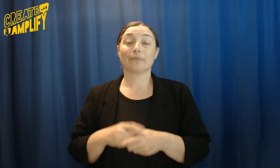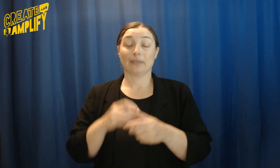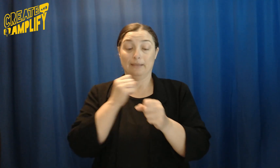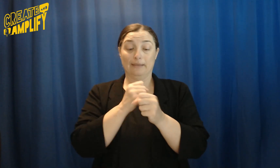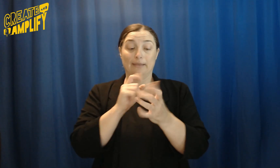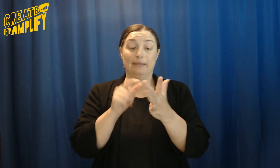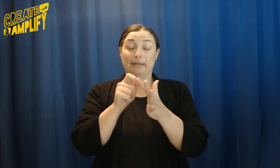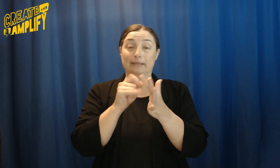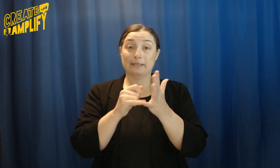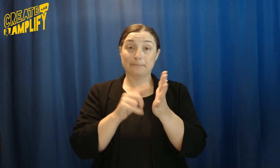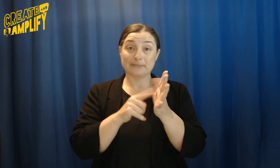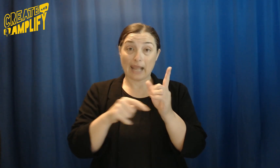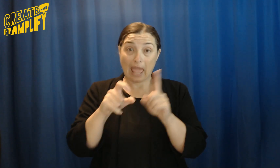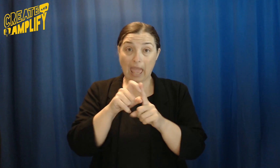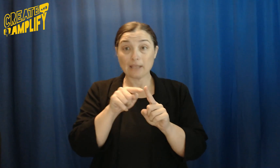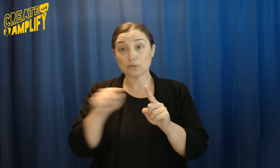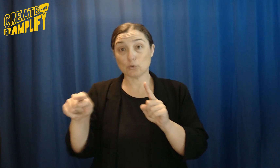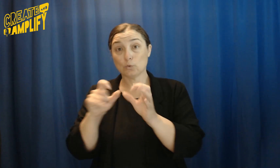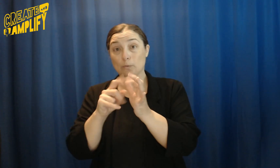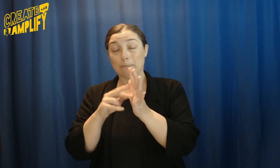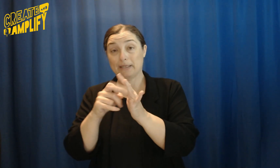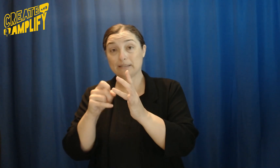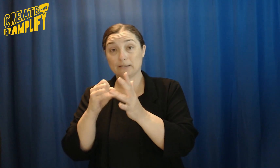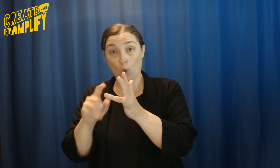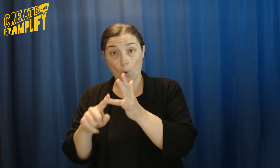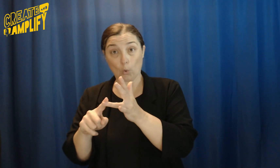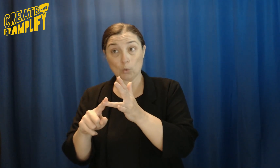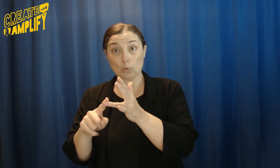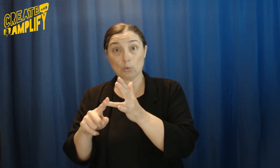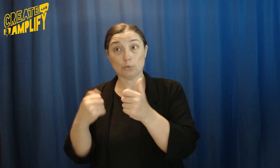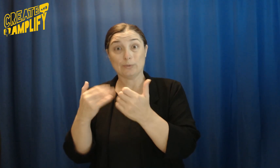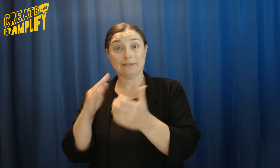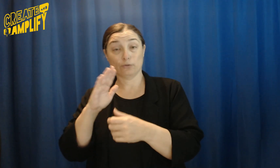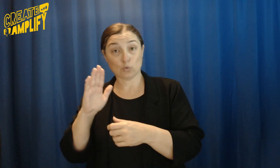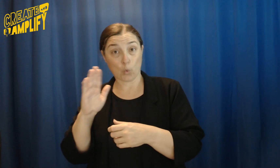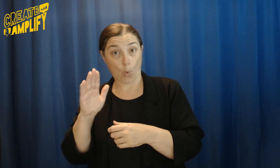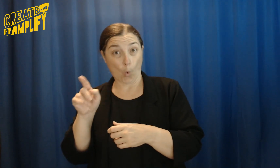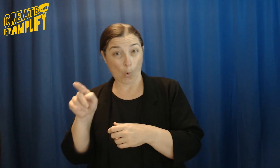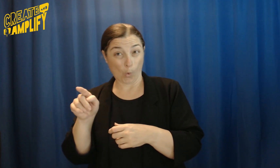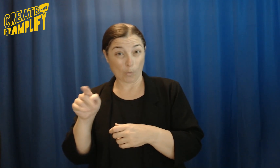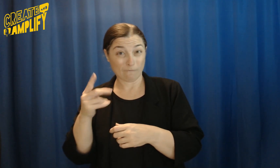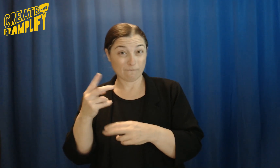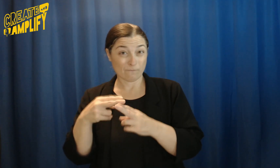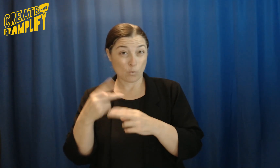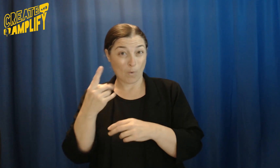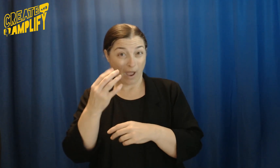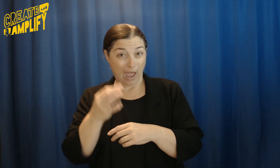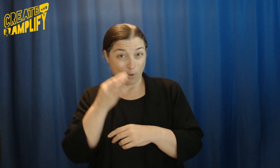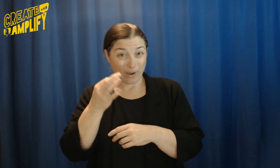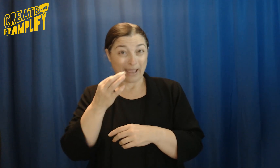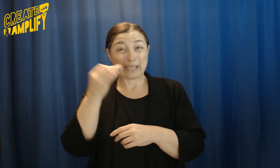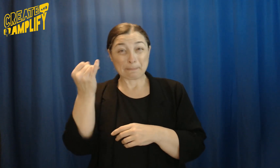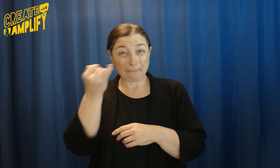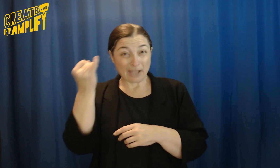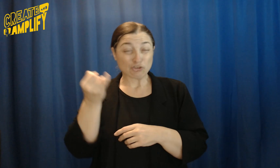to Bendigo to give a talk that goes for an hour. Like, can you imagine the spoons that takes, the